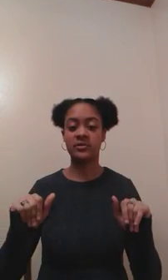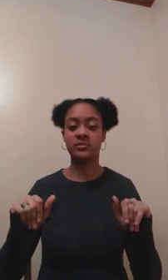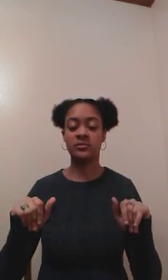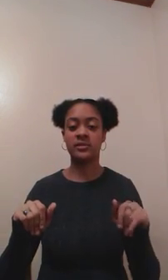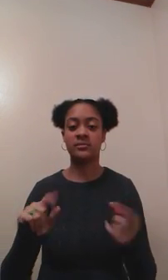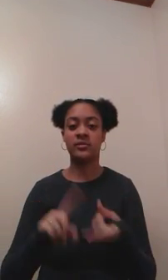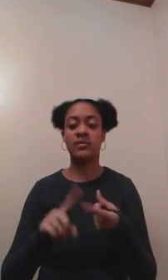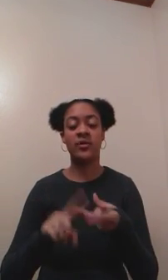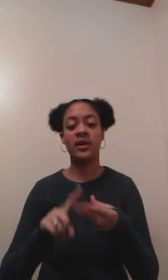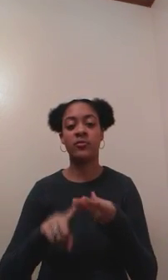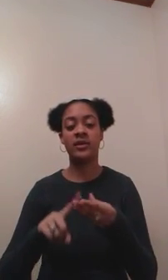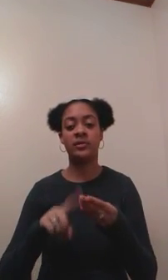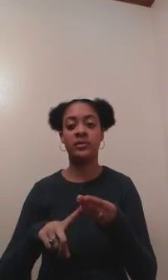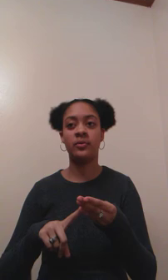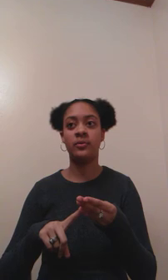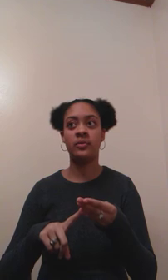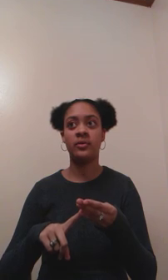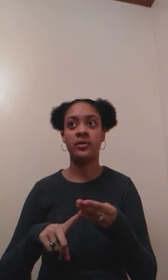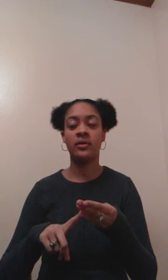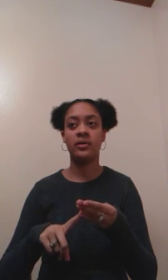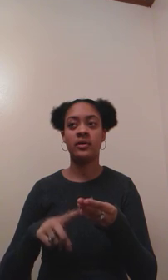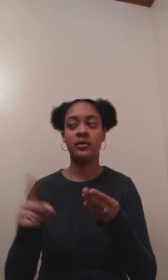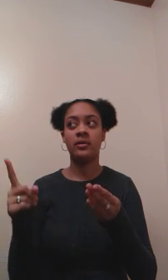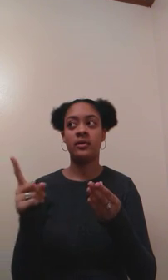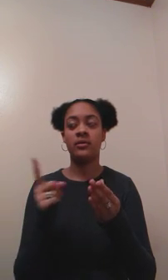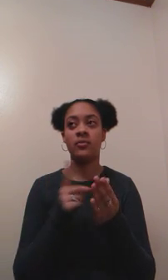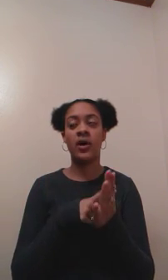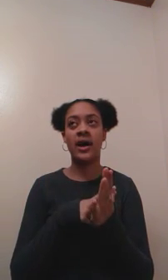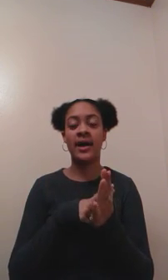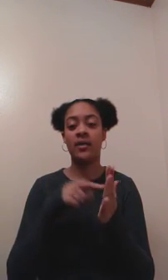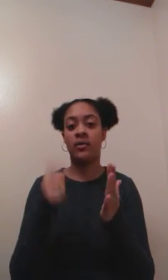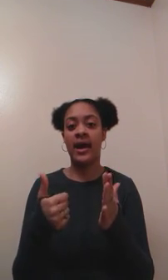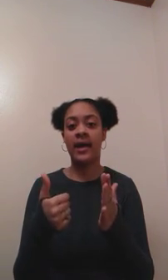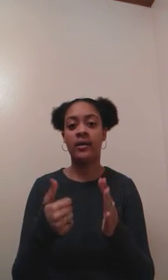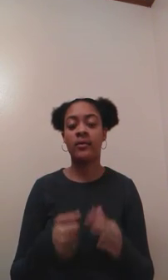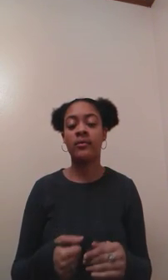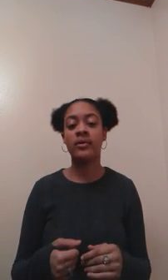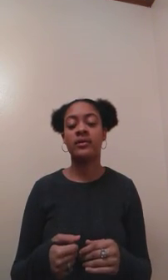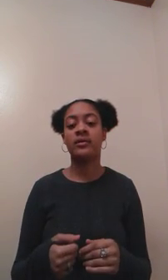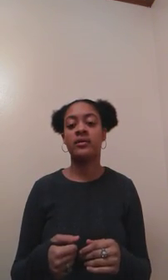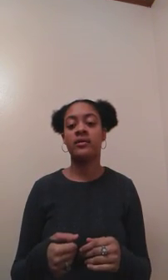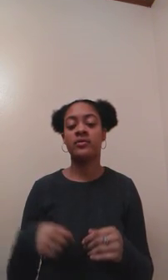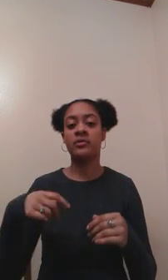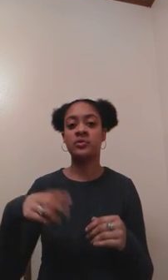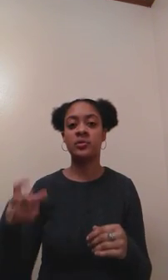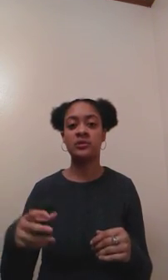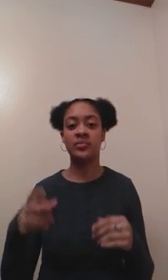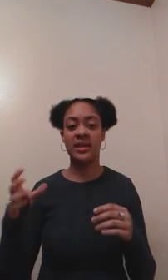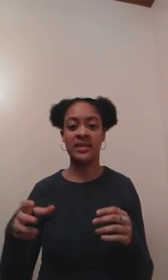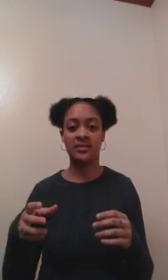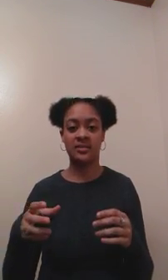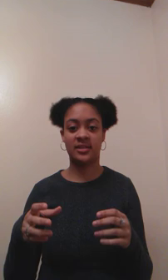words with what, where, when, who, why, or how, those words will be at the end of the